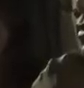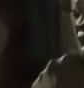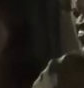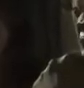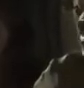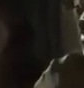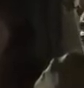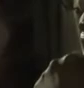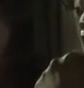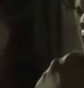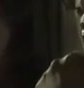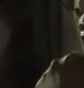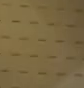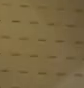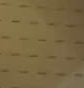Amen.